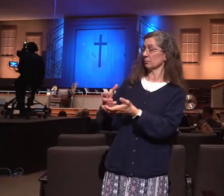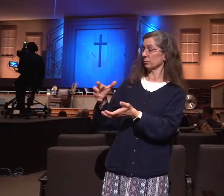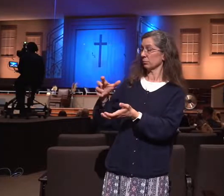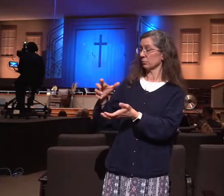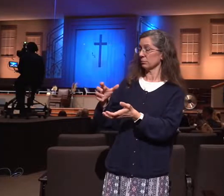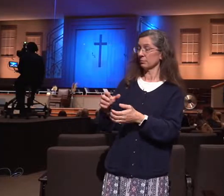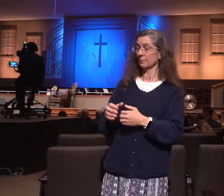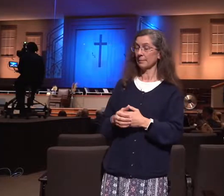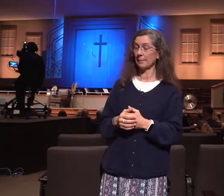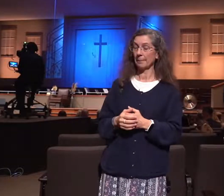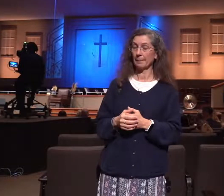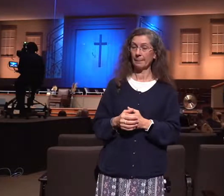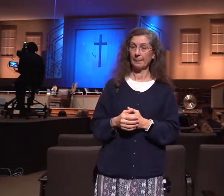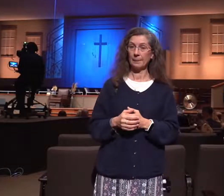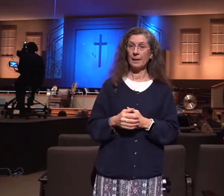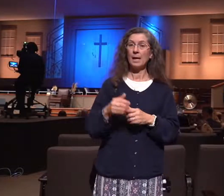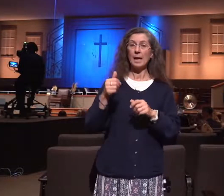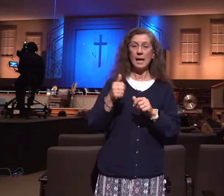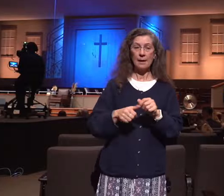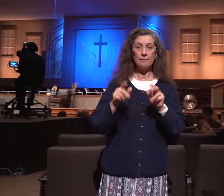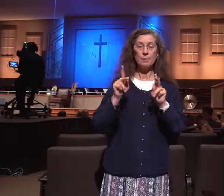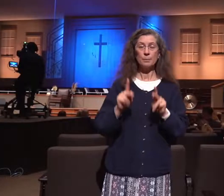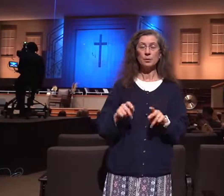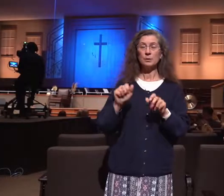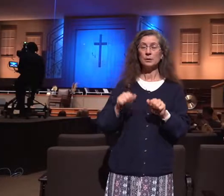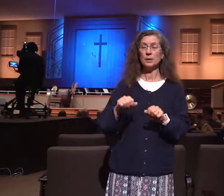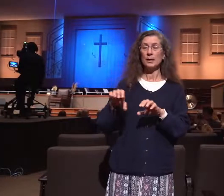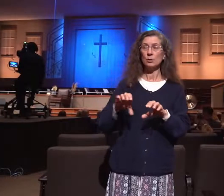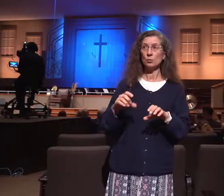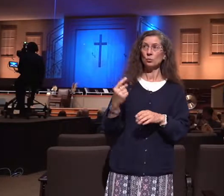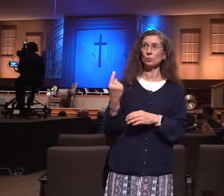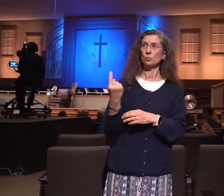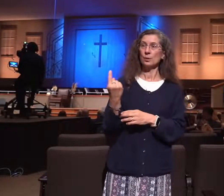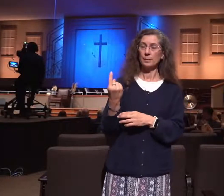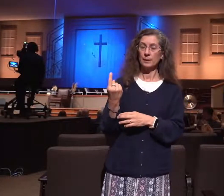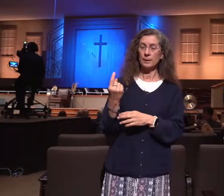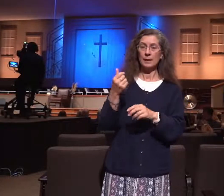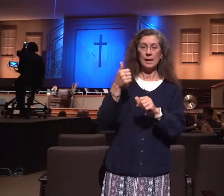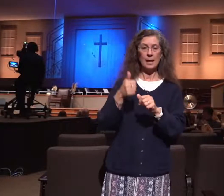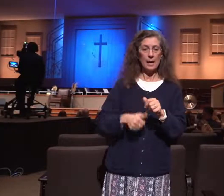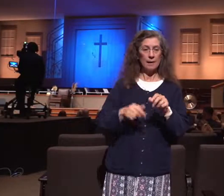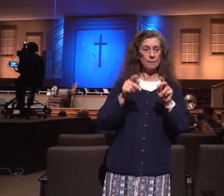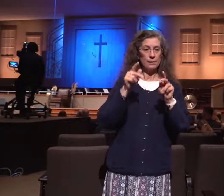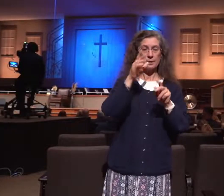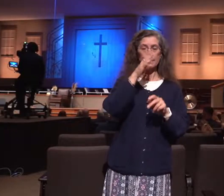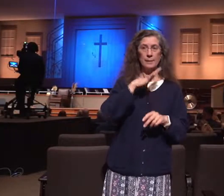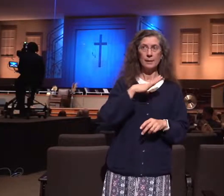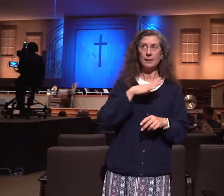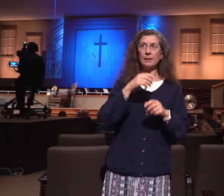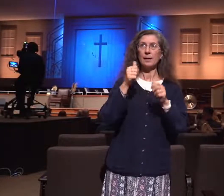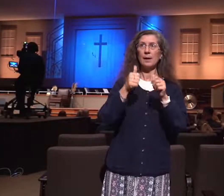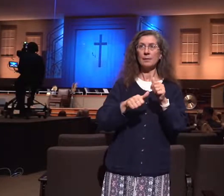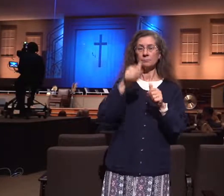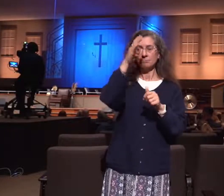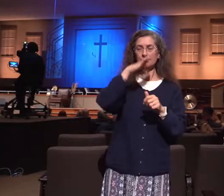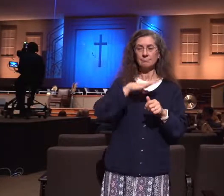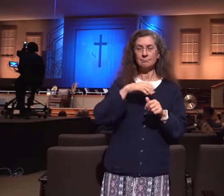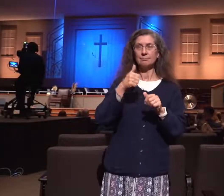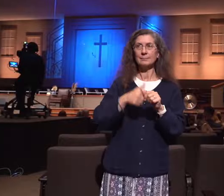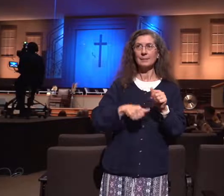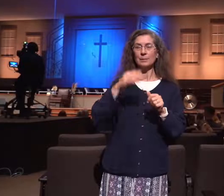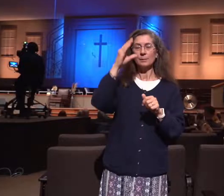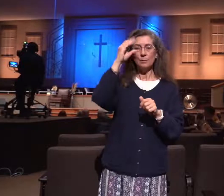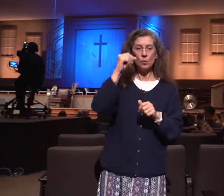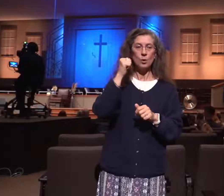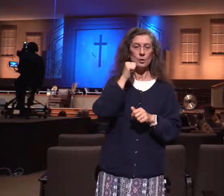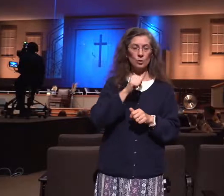Everybody can do something. Every man, every woman, every boy, every girl. Now,